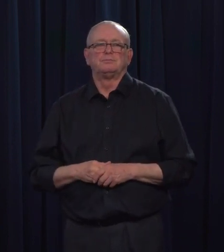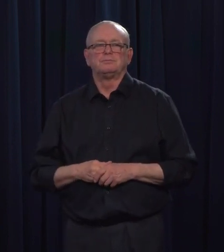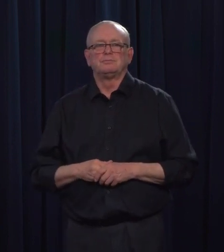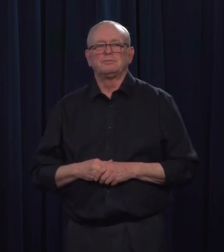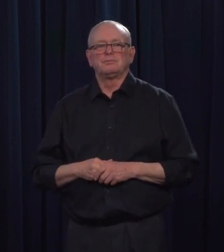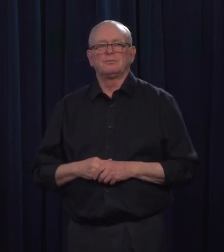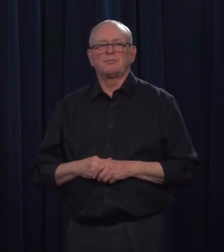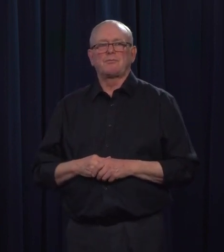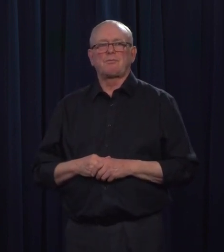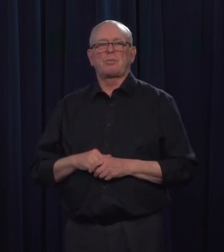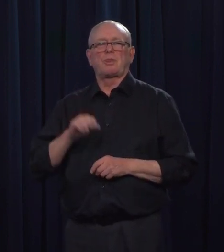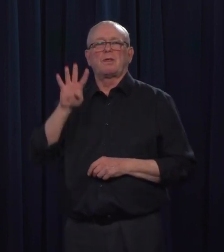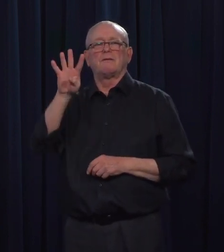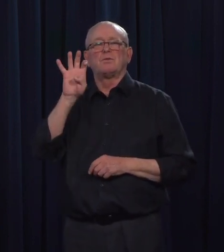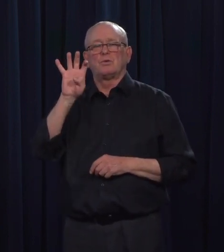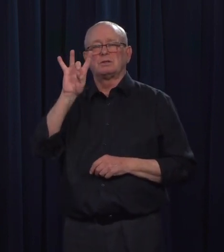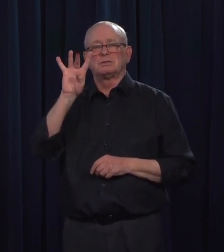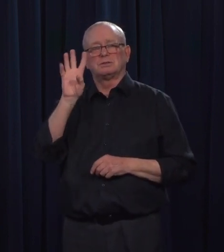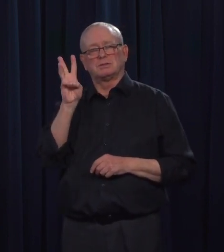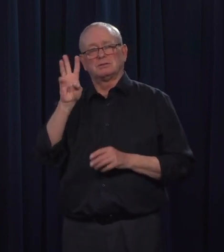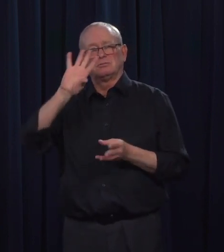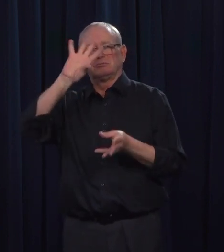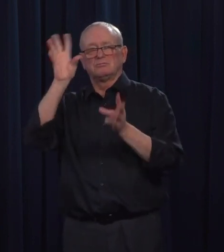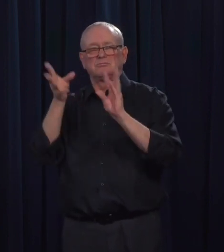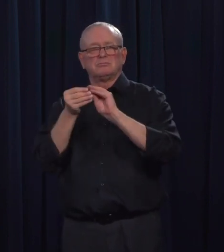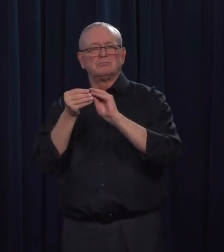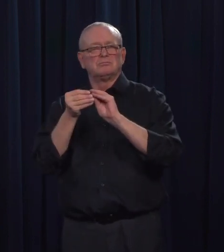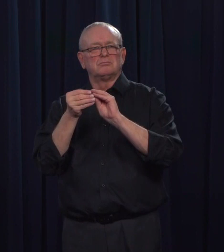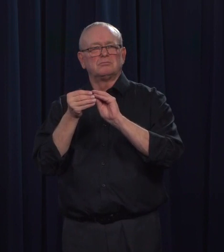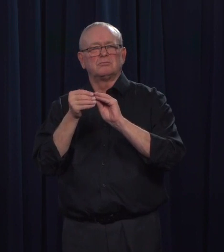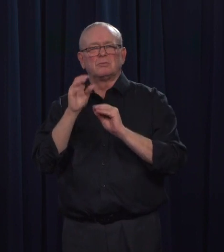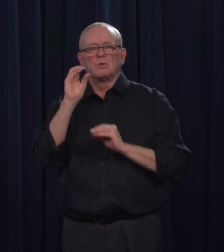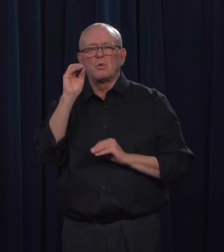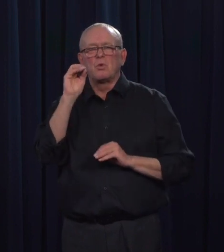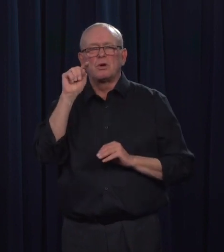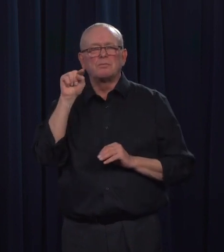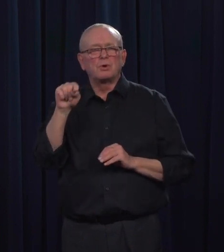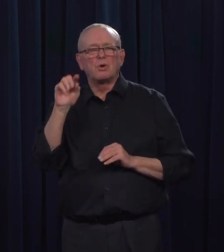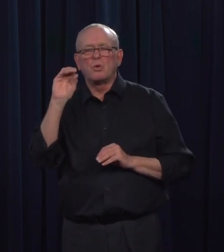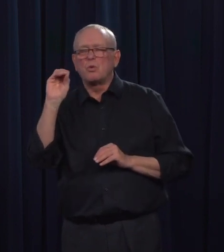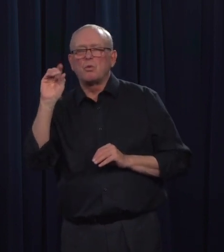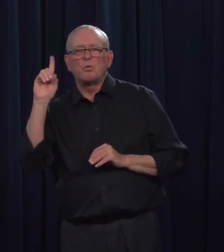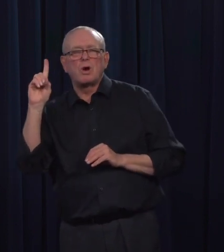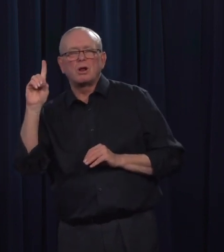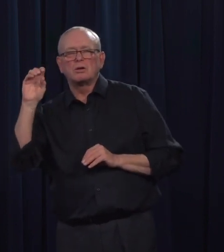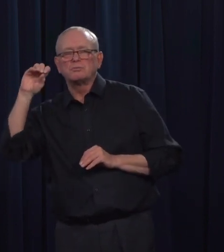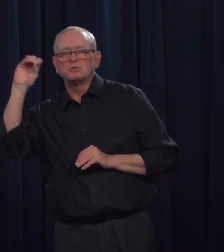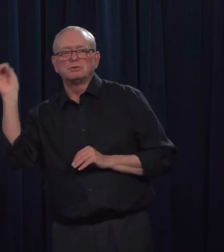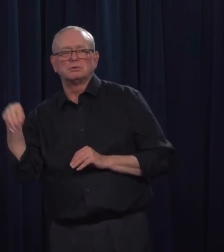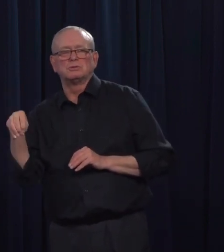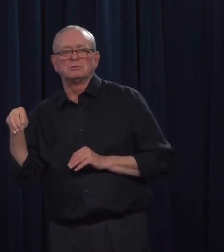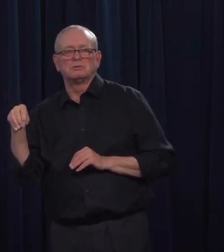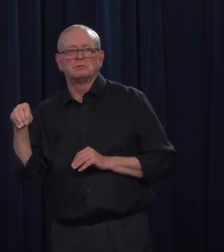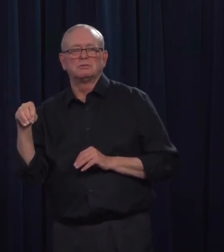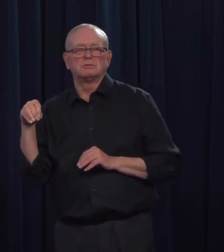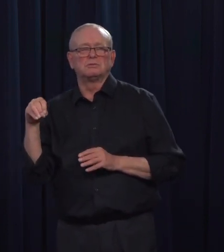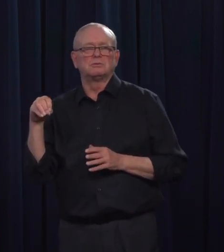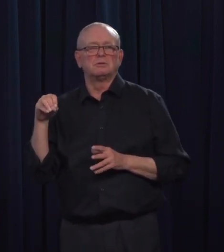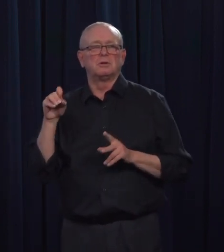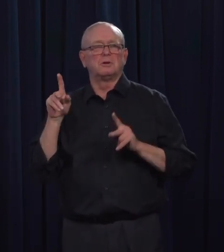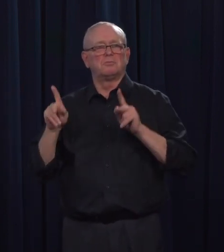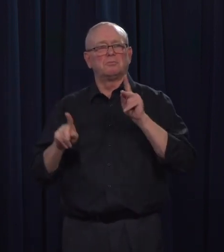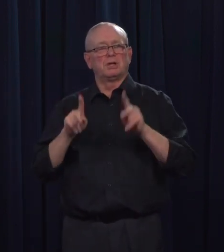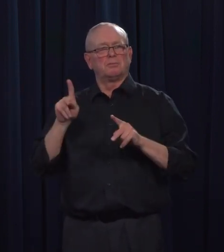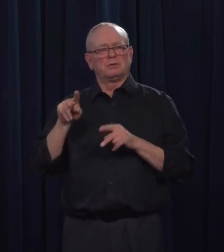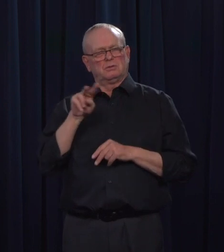of the population. What would you say to people who are looking at those numbers at this point and saying that they're not seeing